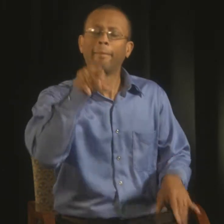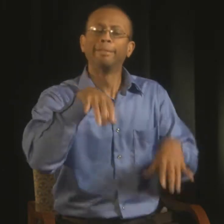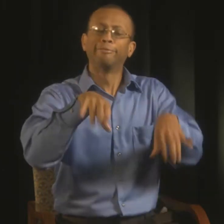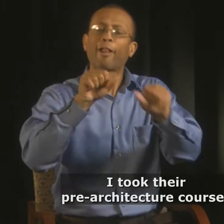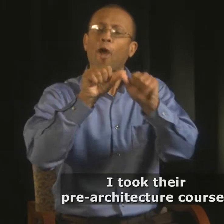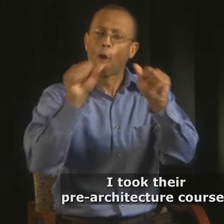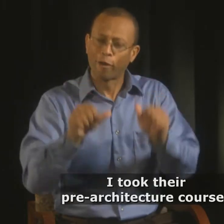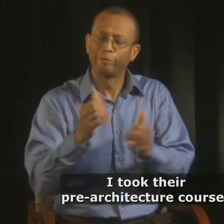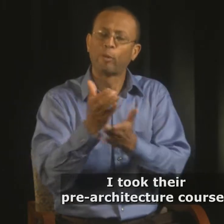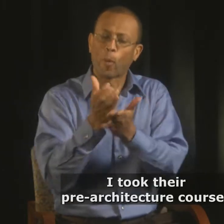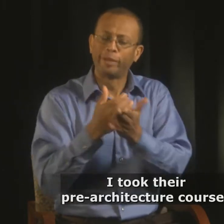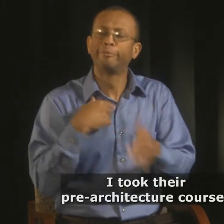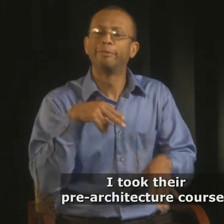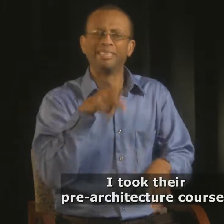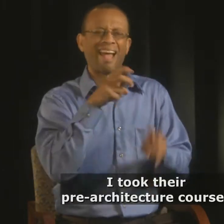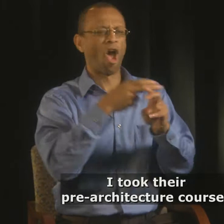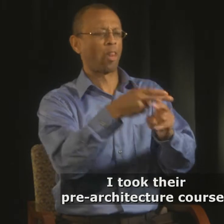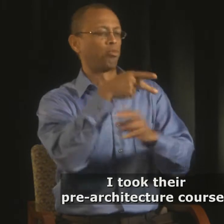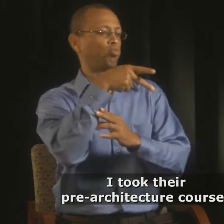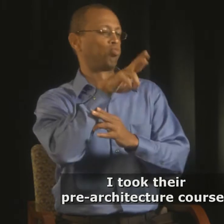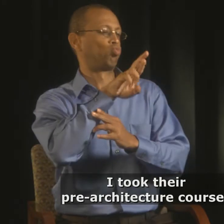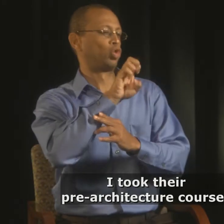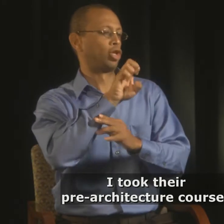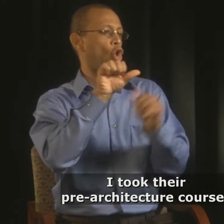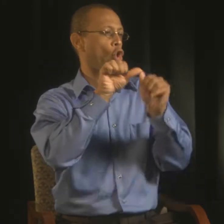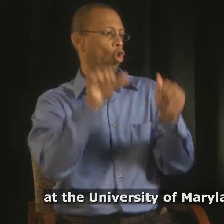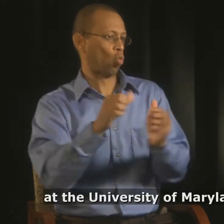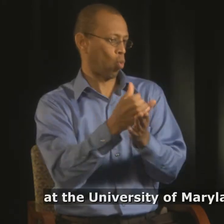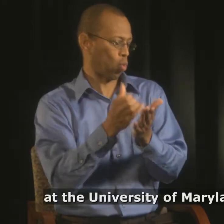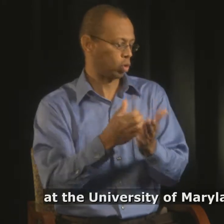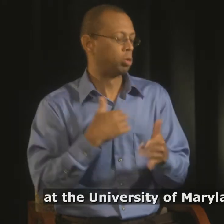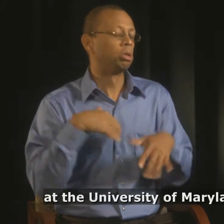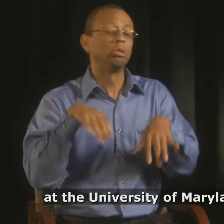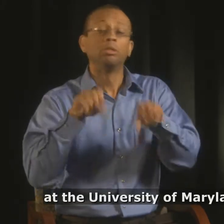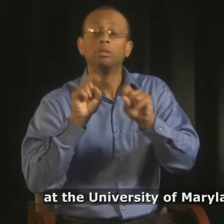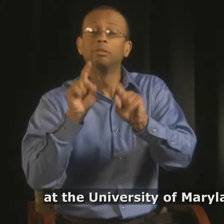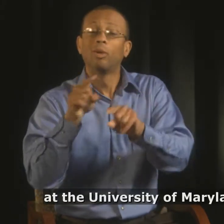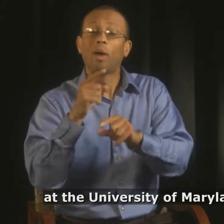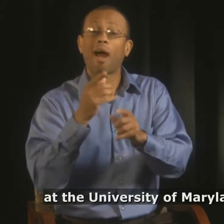I took their pre-architecture courses at the University of Maryland.